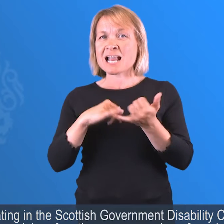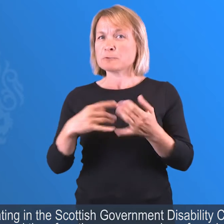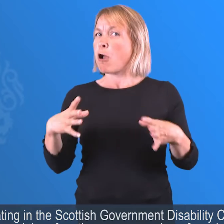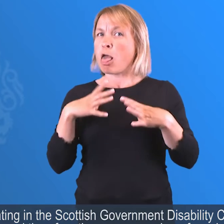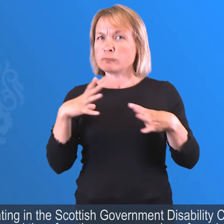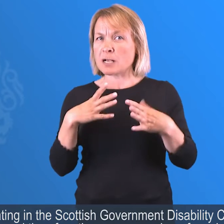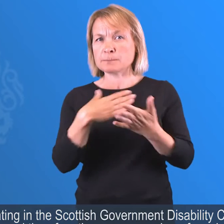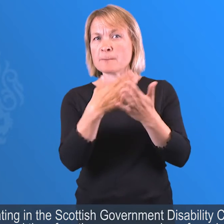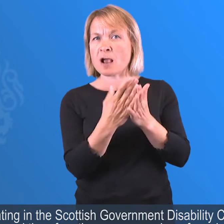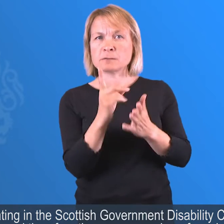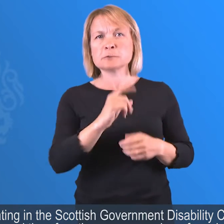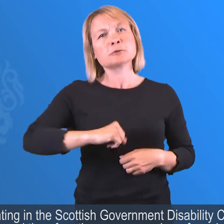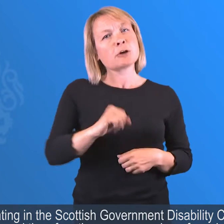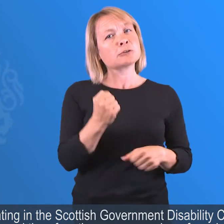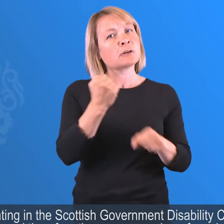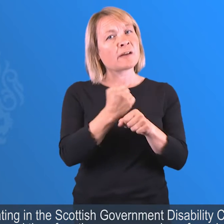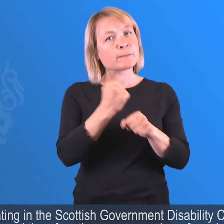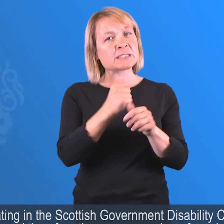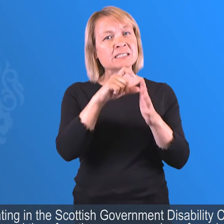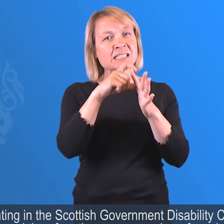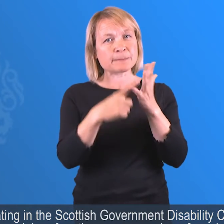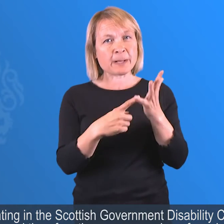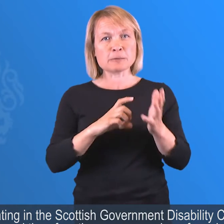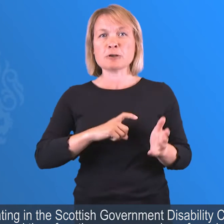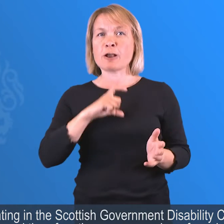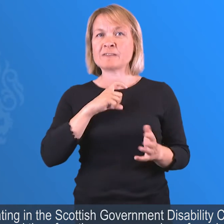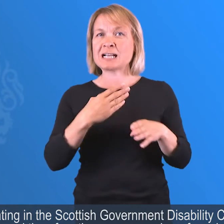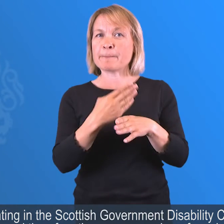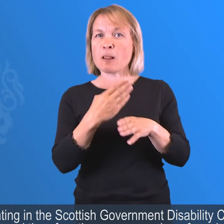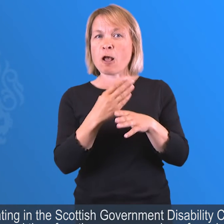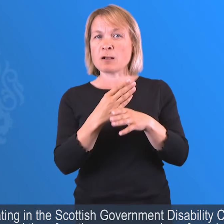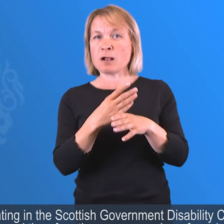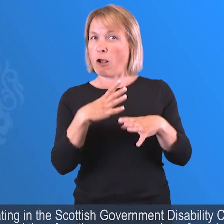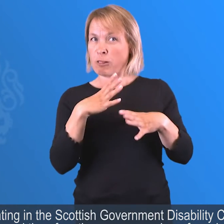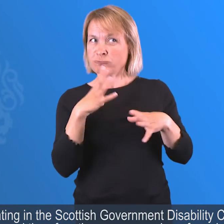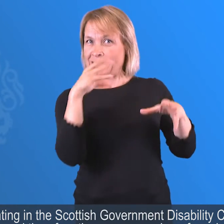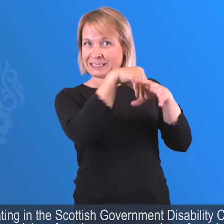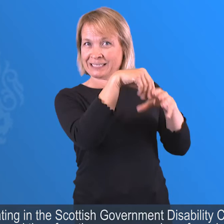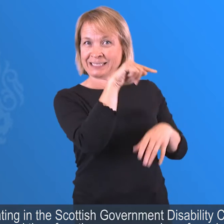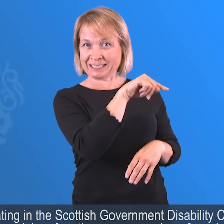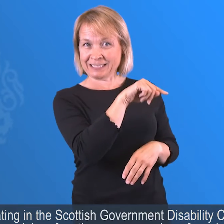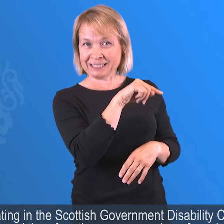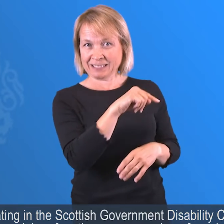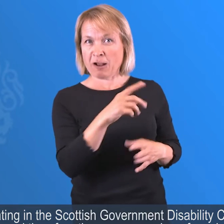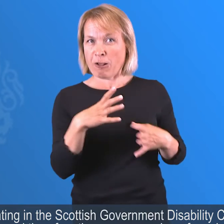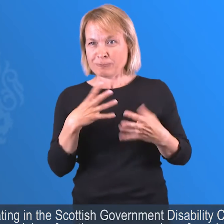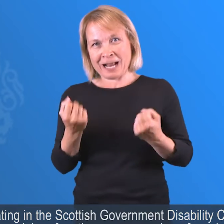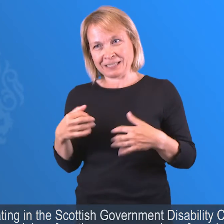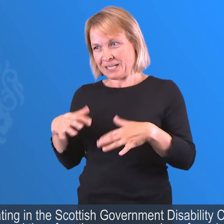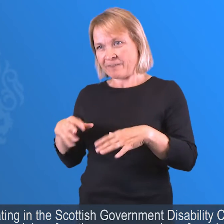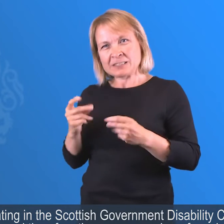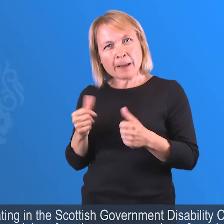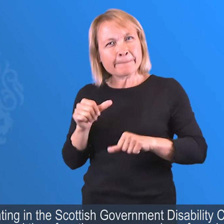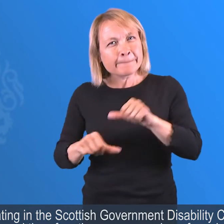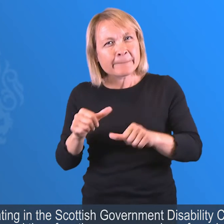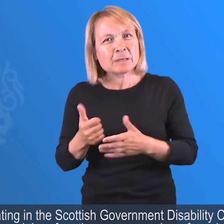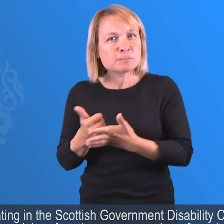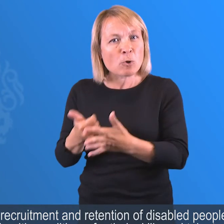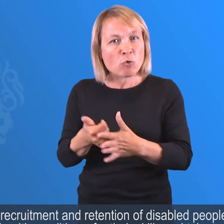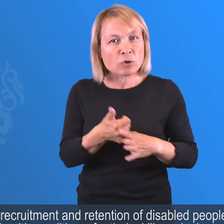The SCTS is participating in the Scottish Government Disability Confident Employer Scheme, and therefore there are a number